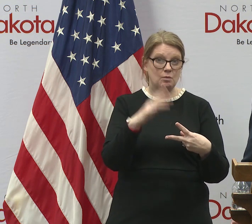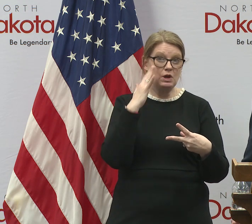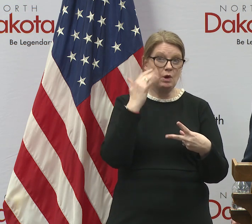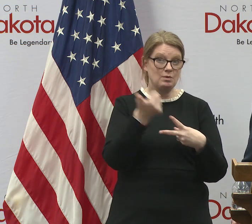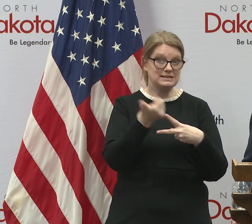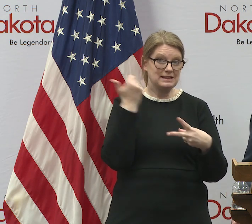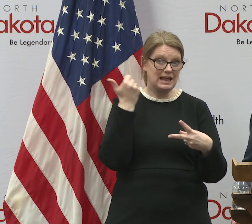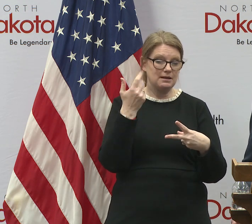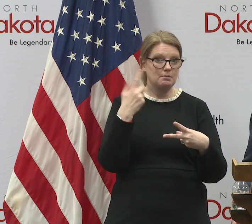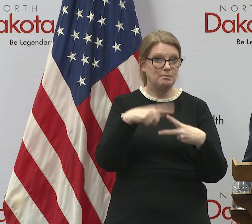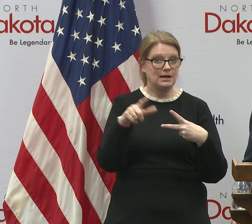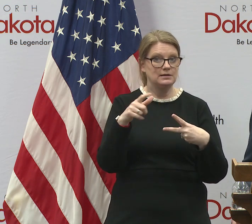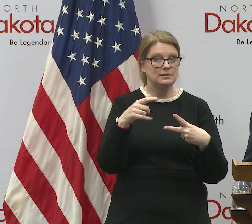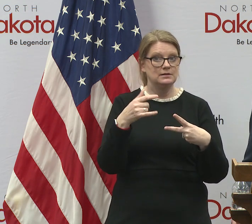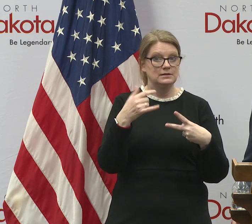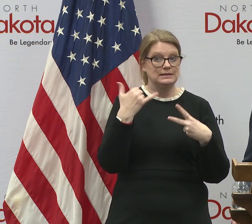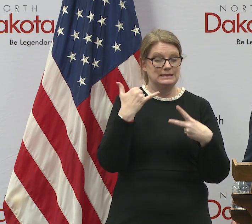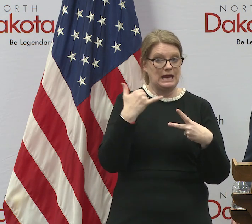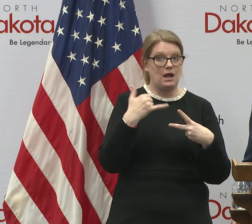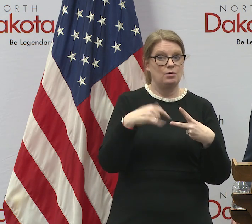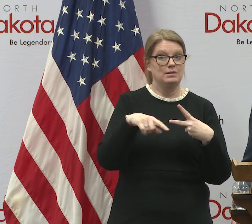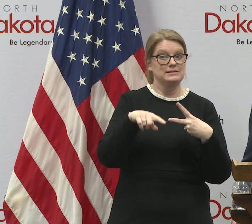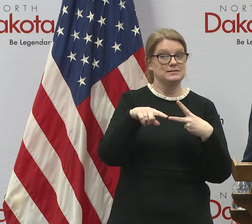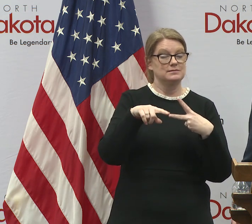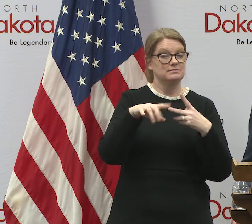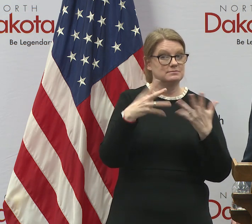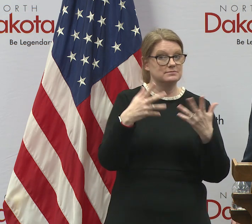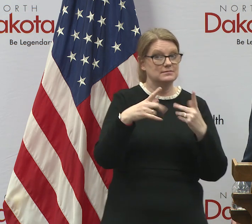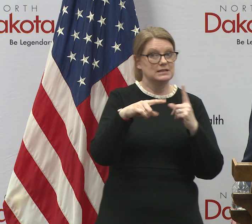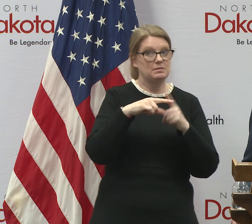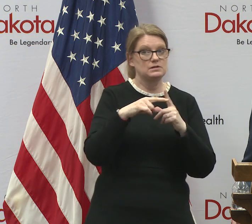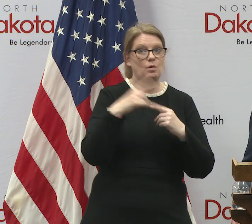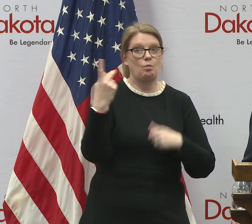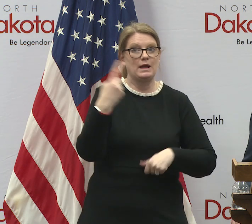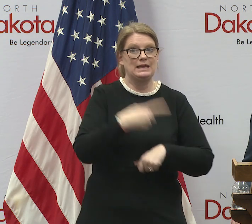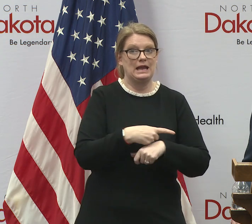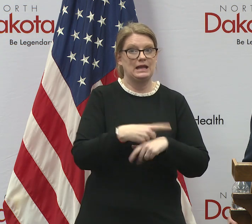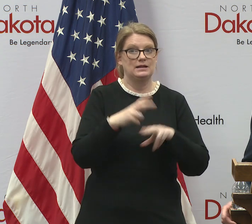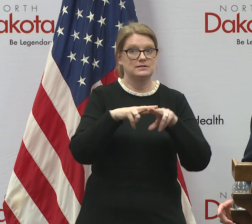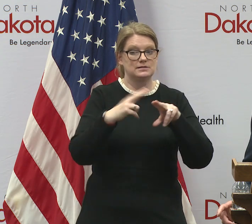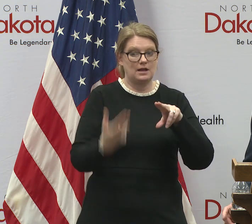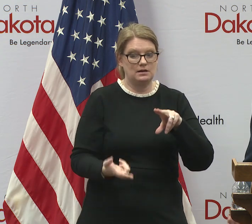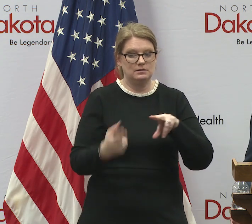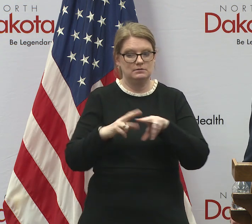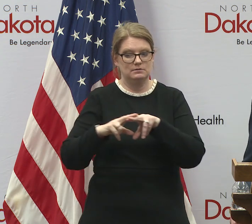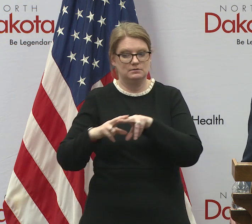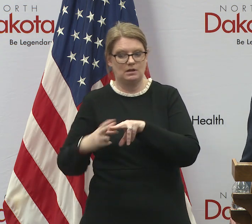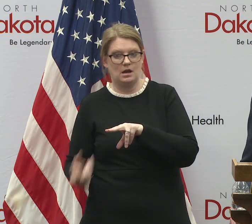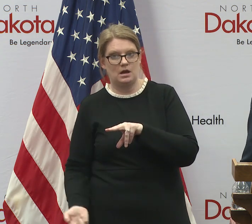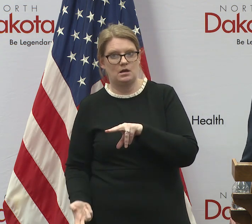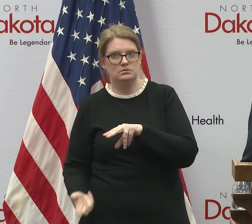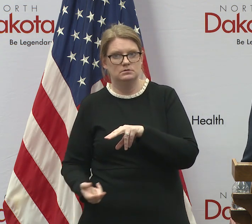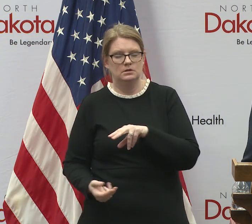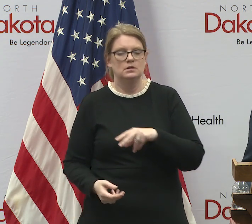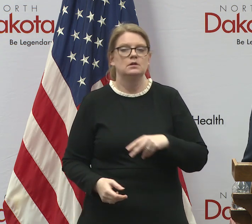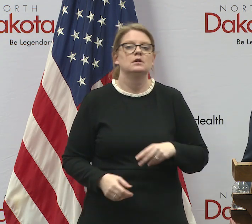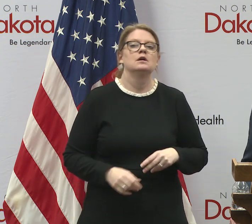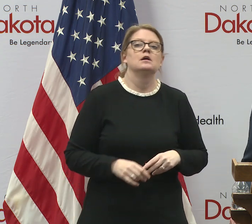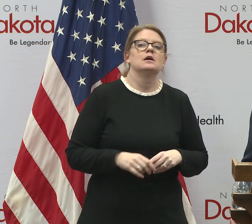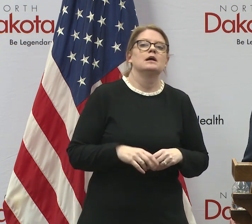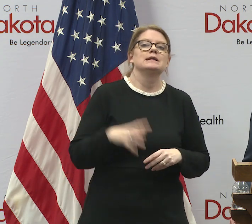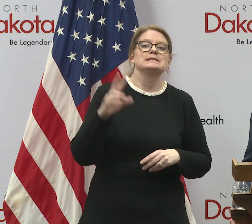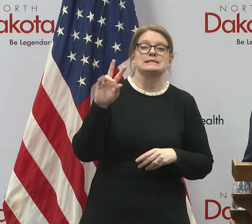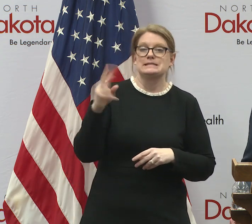but it's still positive that at least for now that we've had a day where it's gone down, not up, 2 days in a row. And then the second thing is